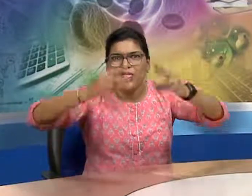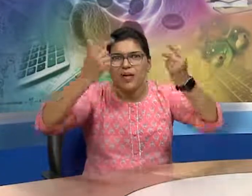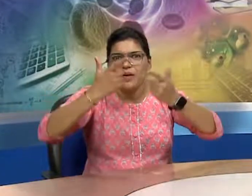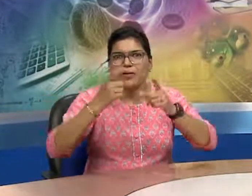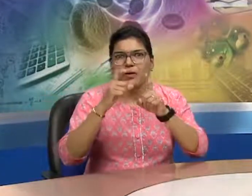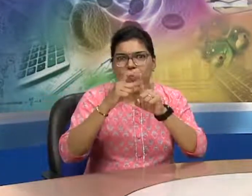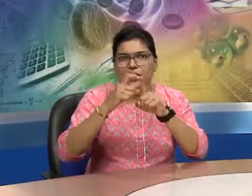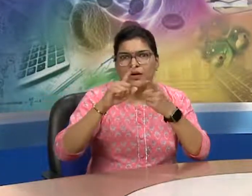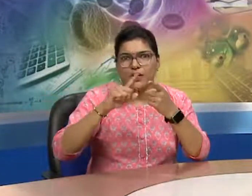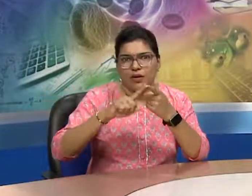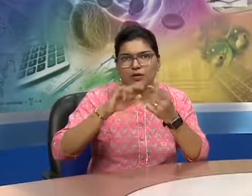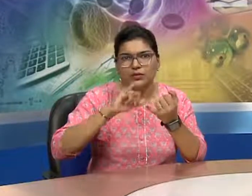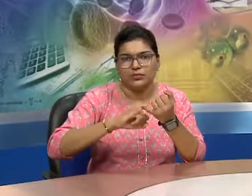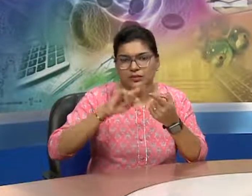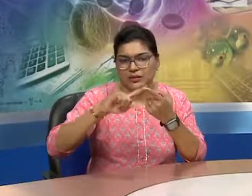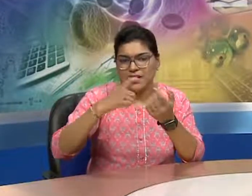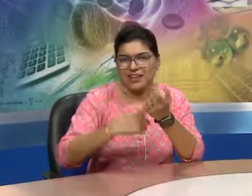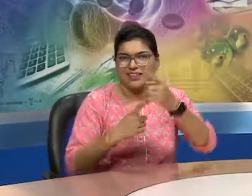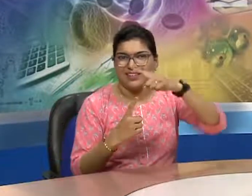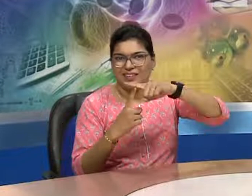by having long legs.